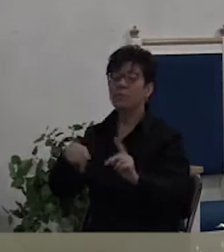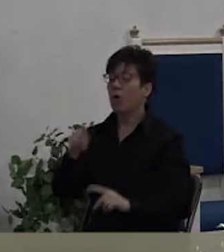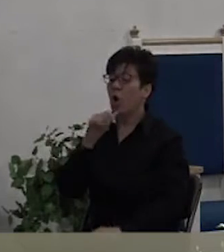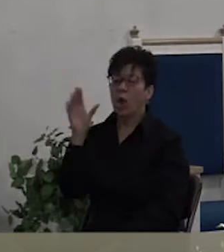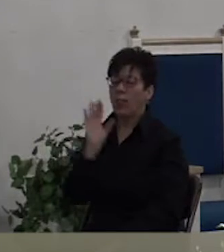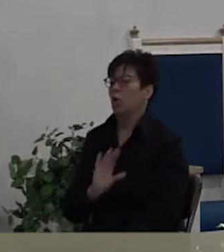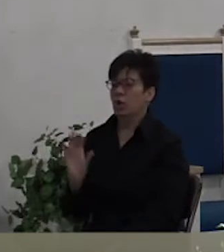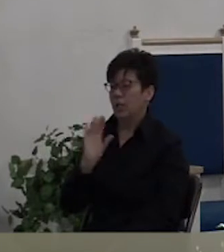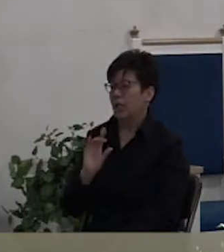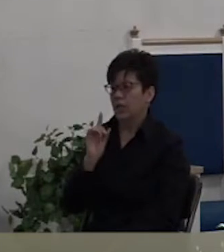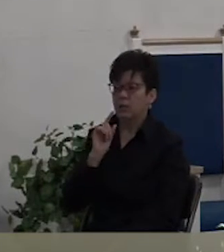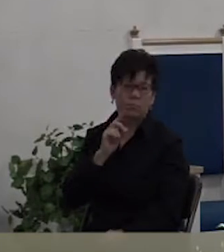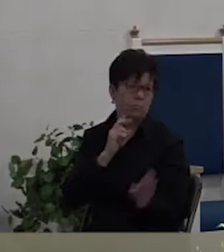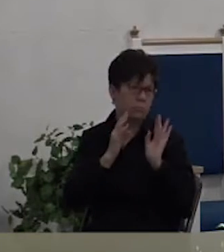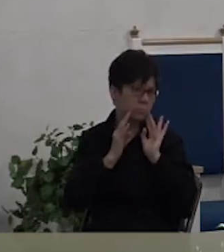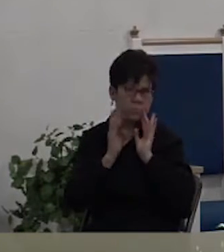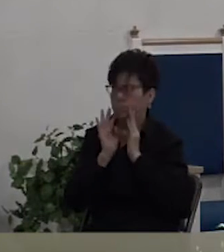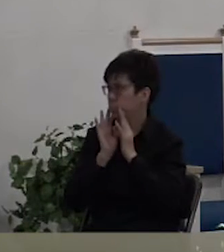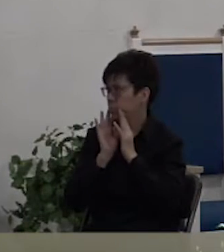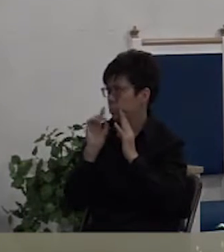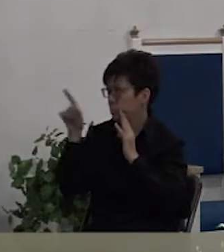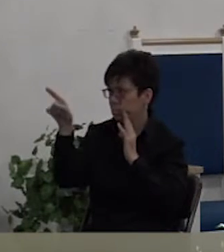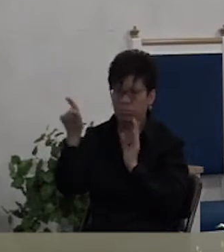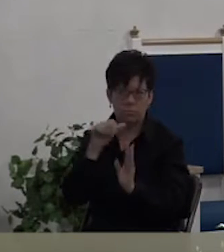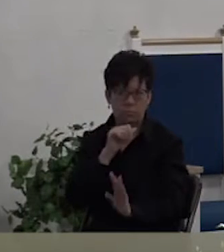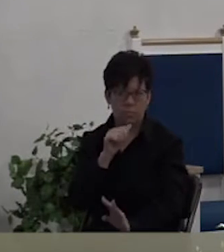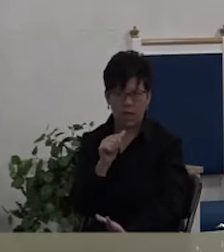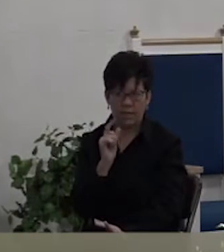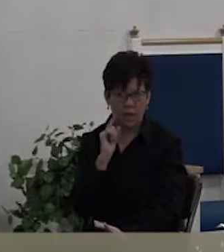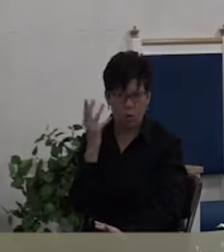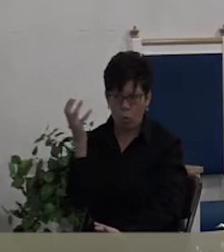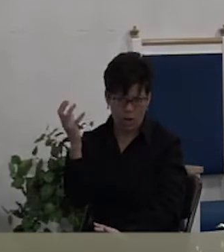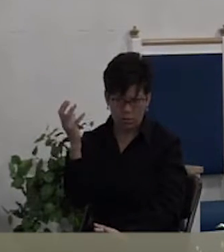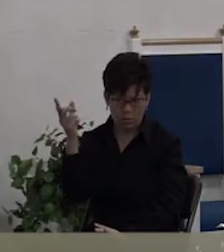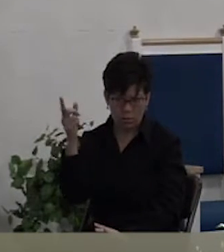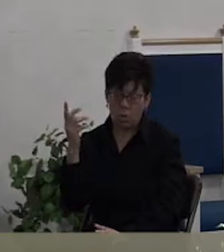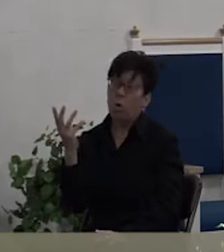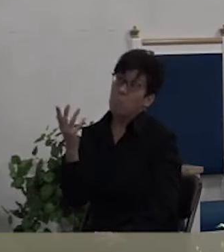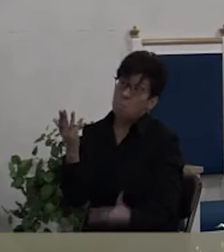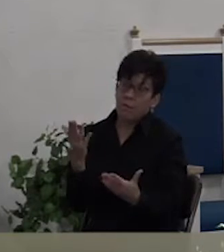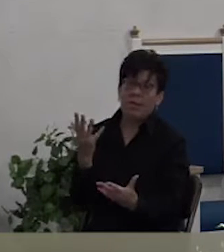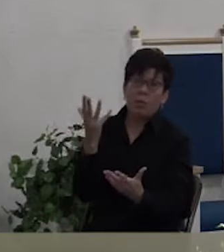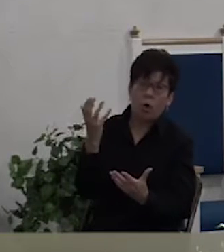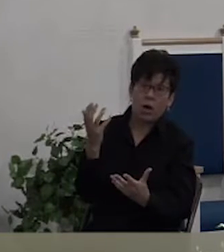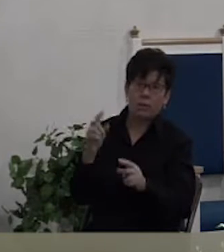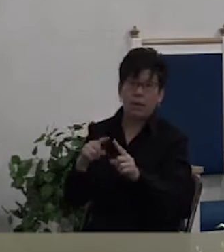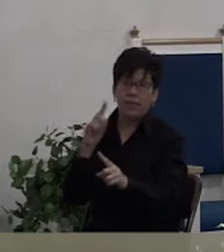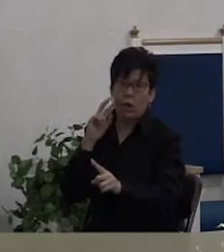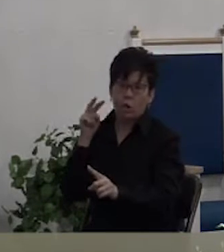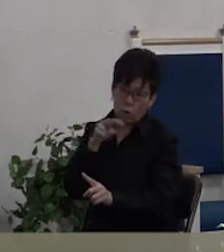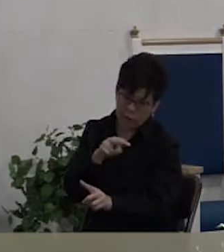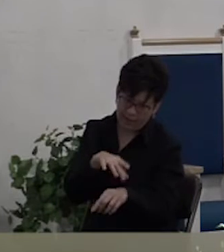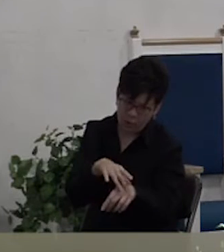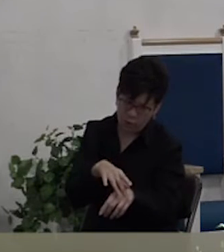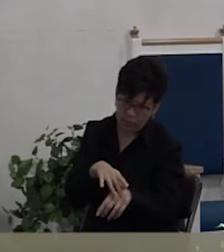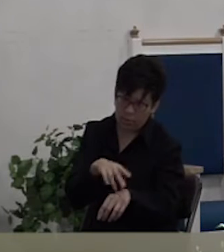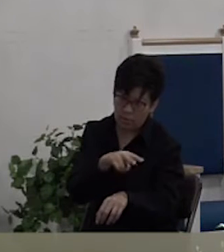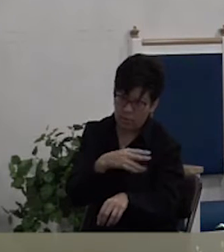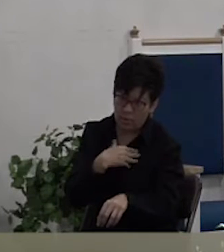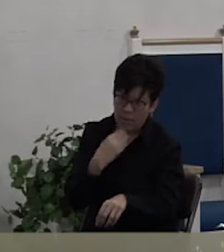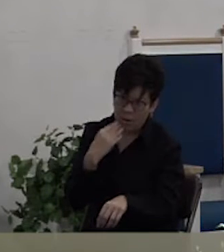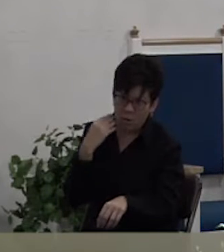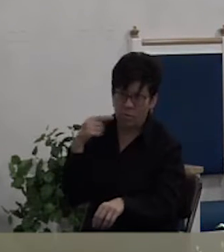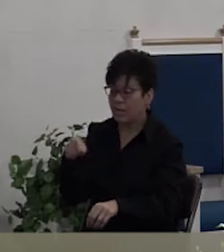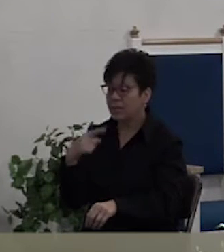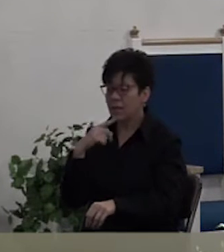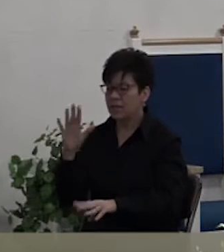looking to heaven. They're not looking to get to heaven, or they may want it, but they're still looking at the earth as their home. He